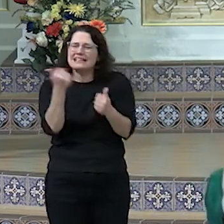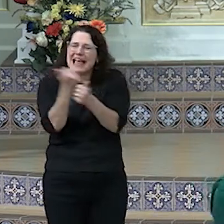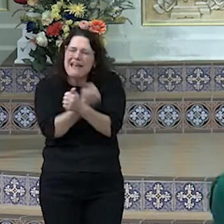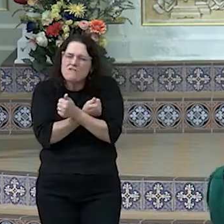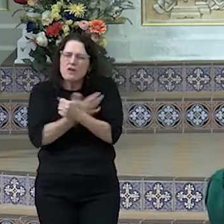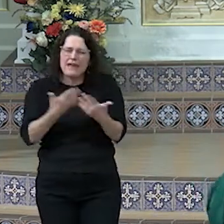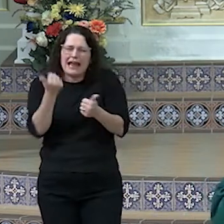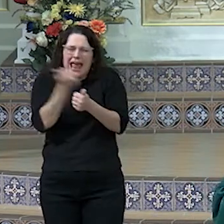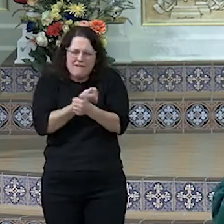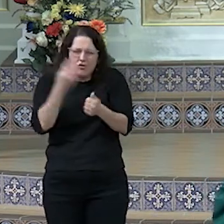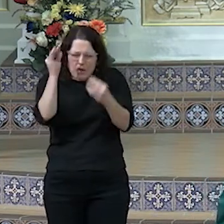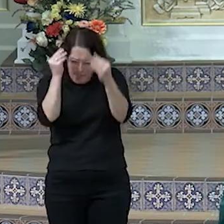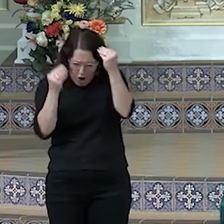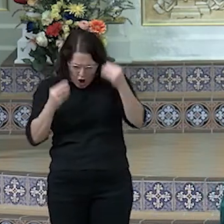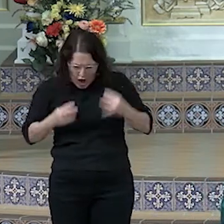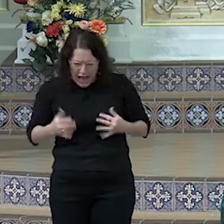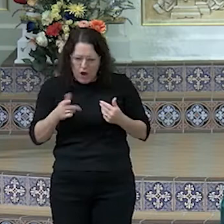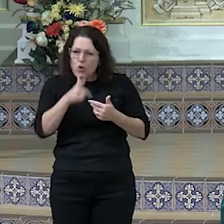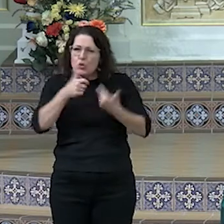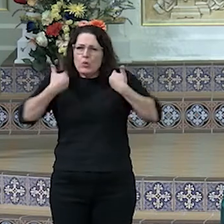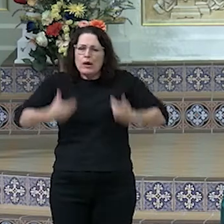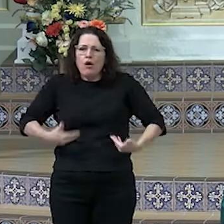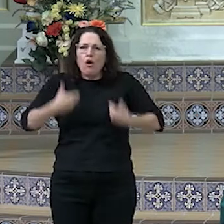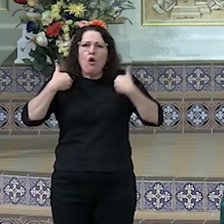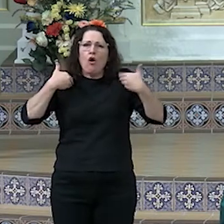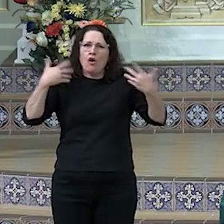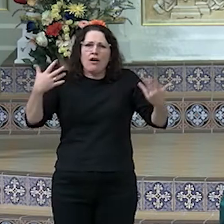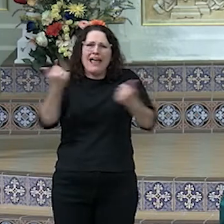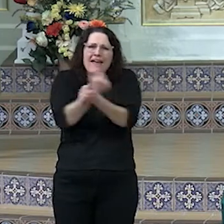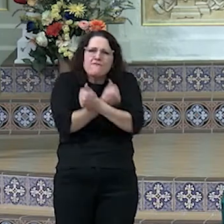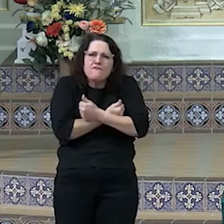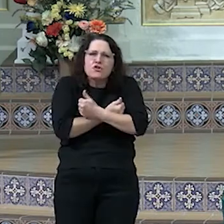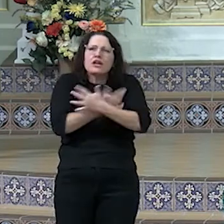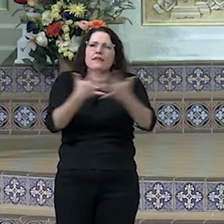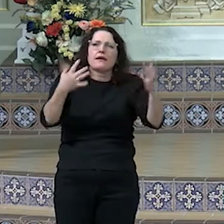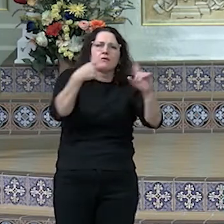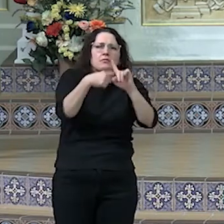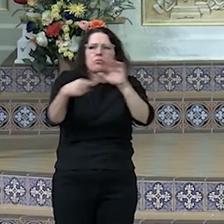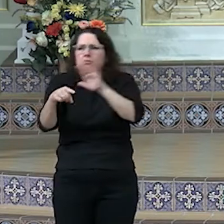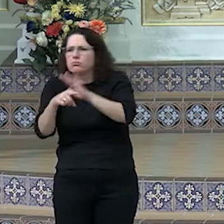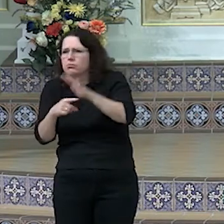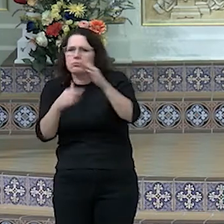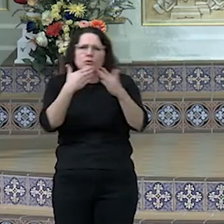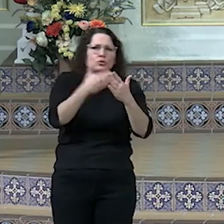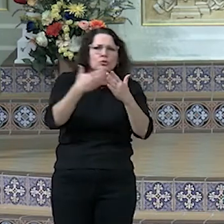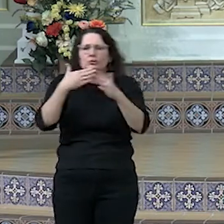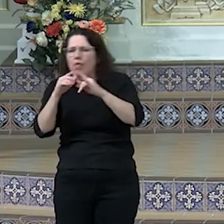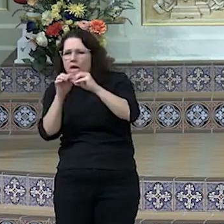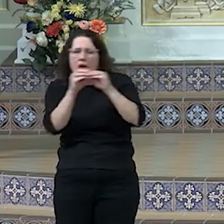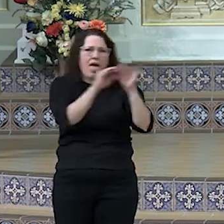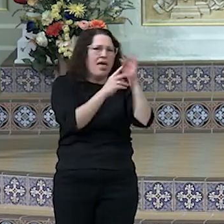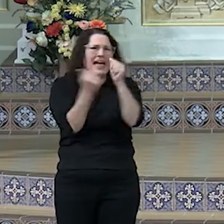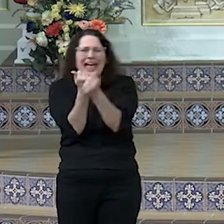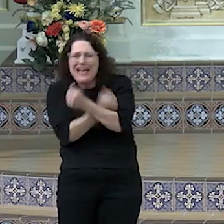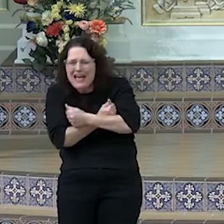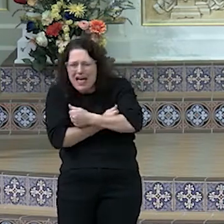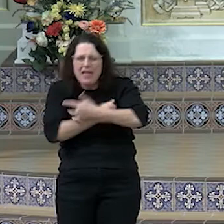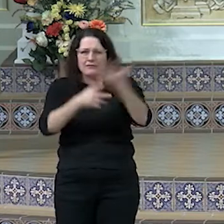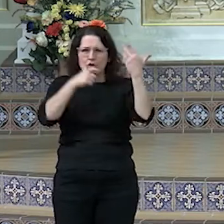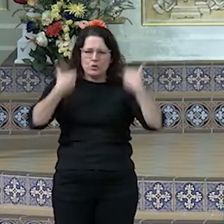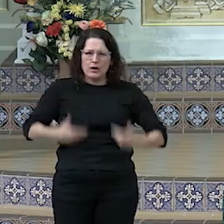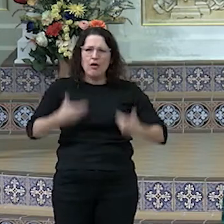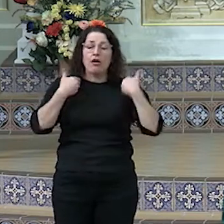It's as we are that Jesus desires to embrace